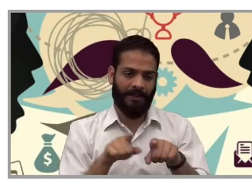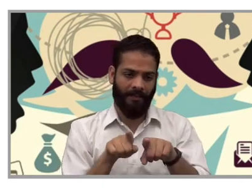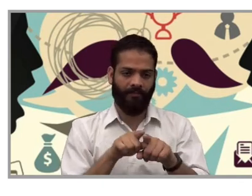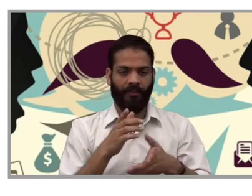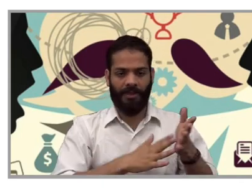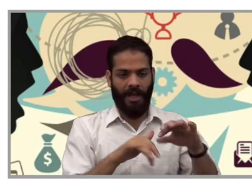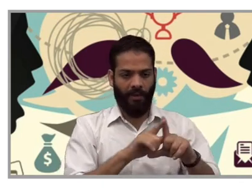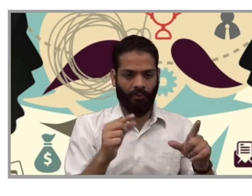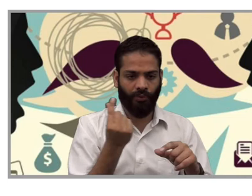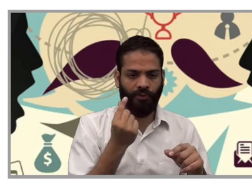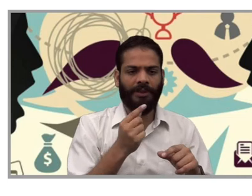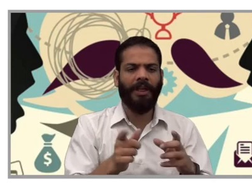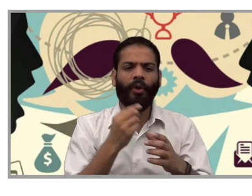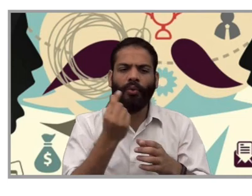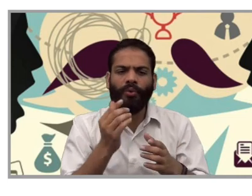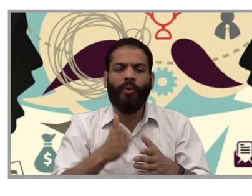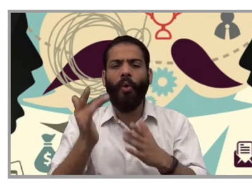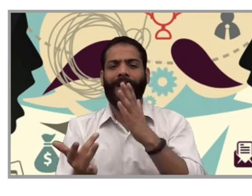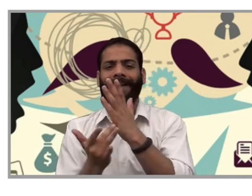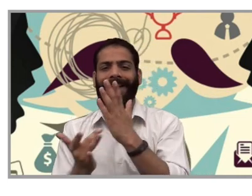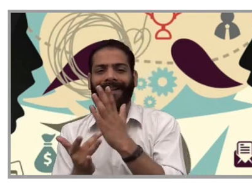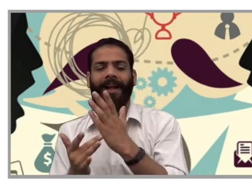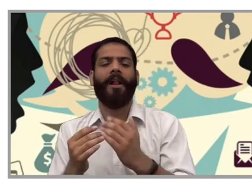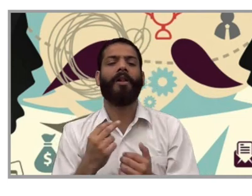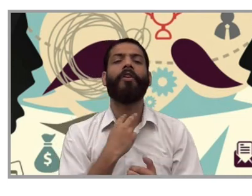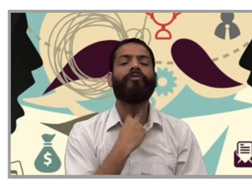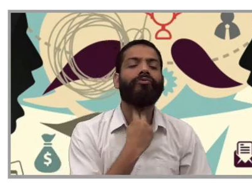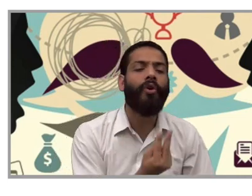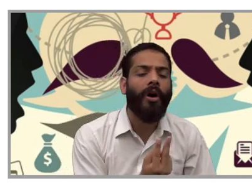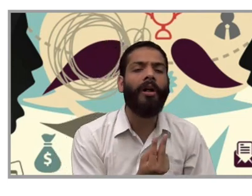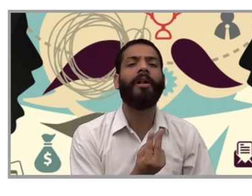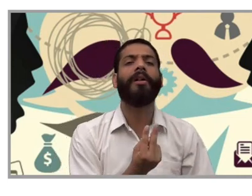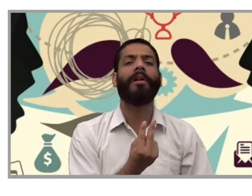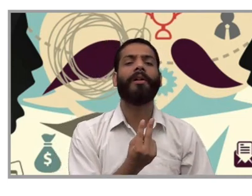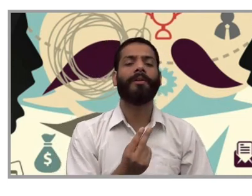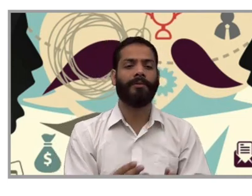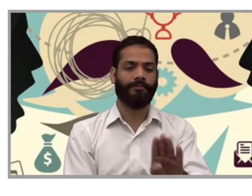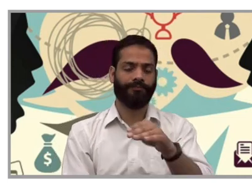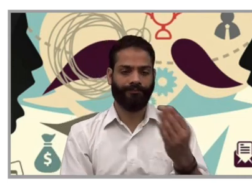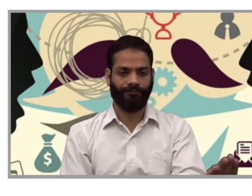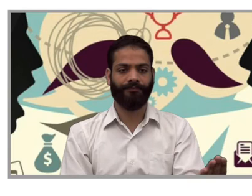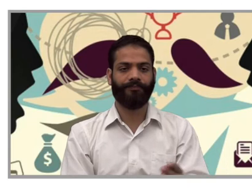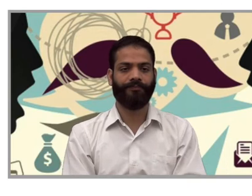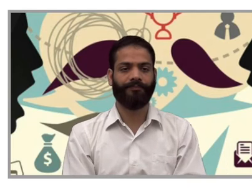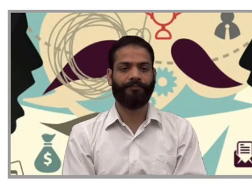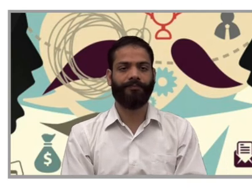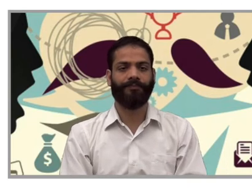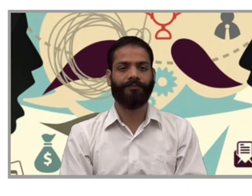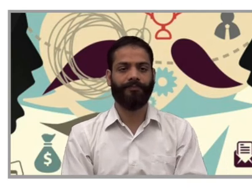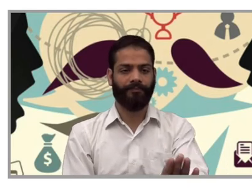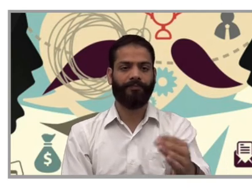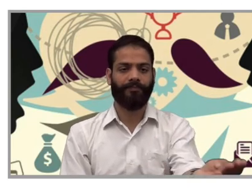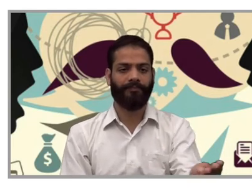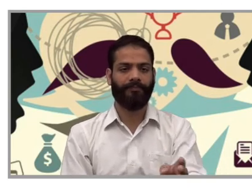a particular movement is used to represent spoken language orthography of an alphabet. It